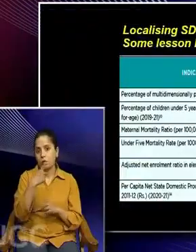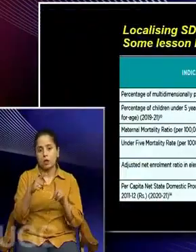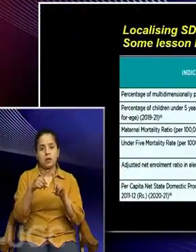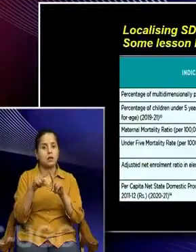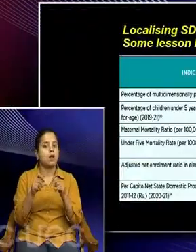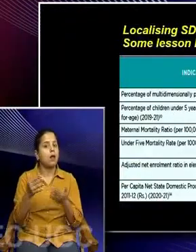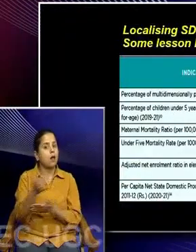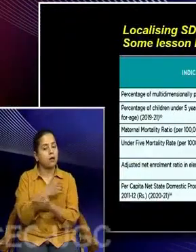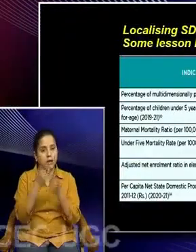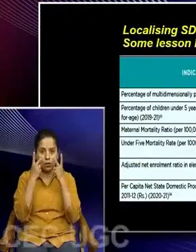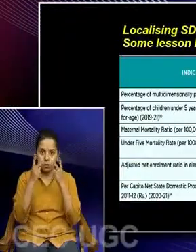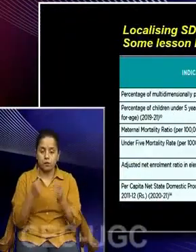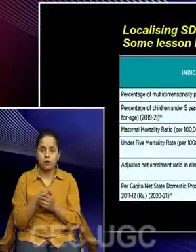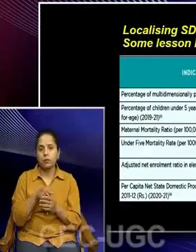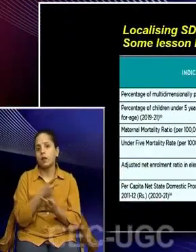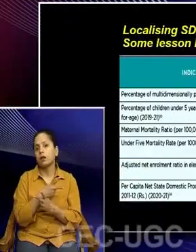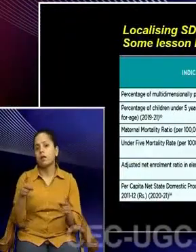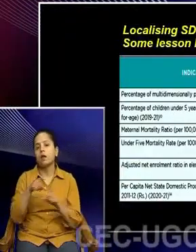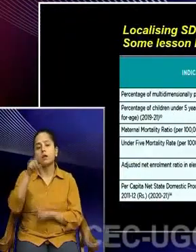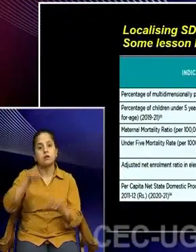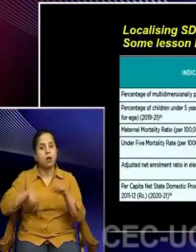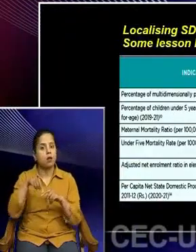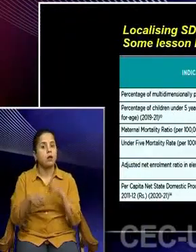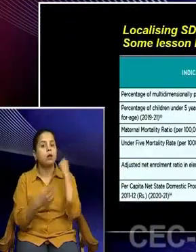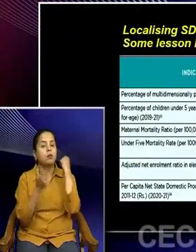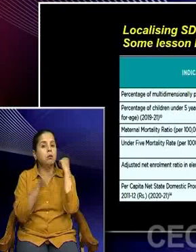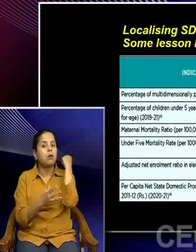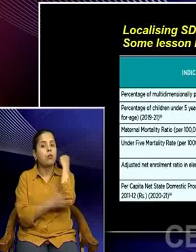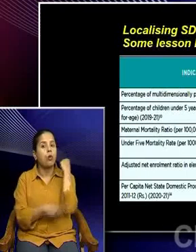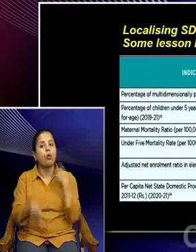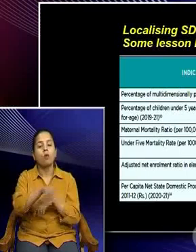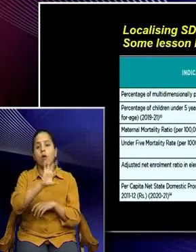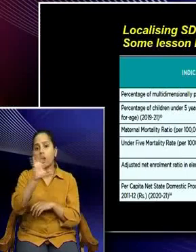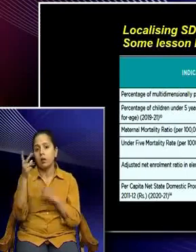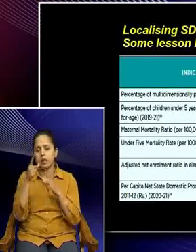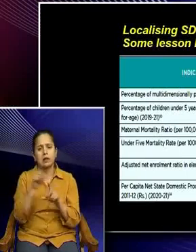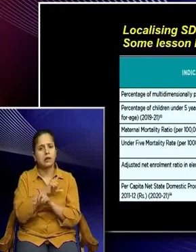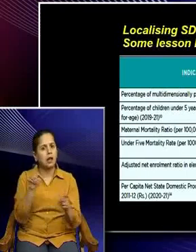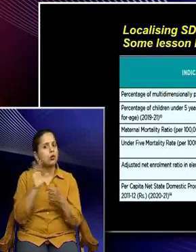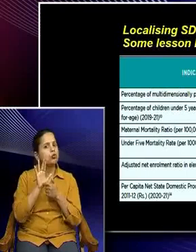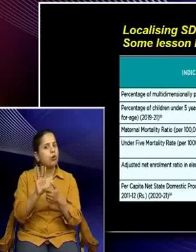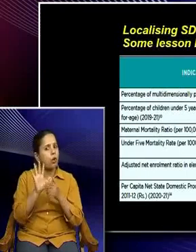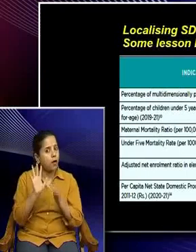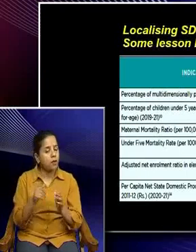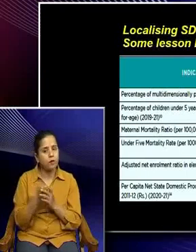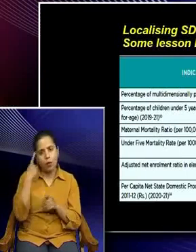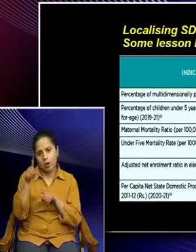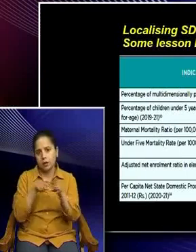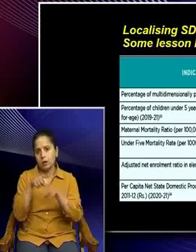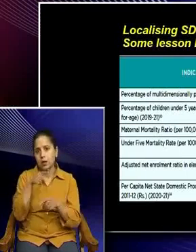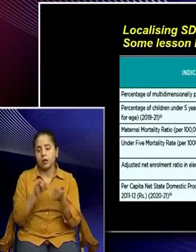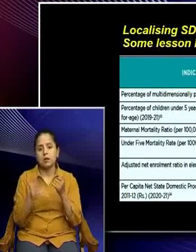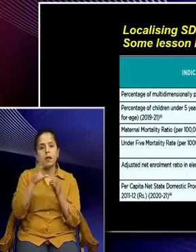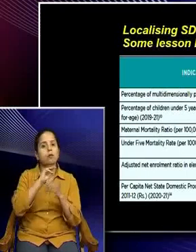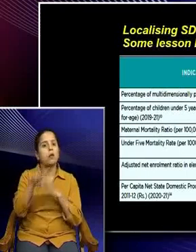on the multidimensional poverty in the country, and this clearly shows that, for example, the state of